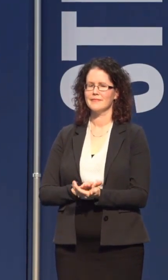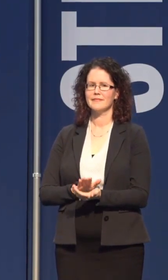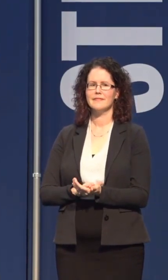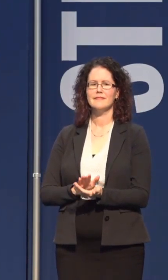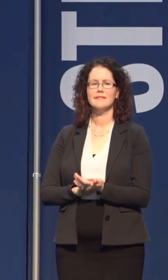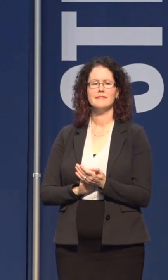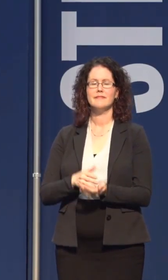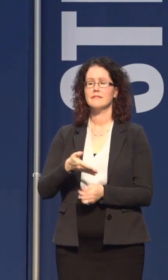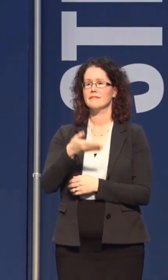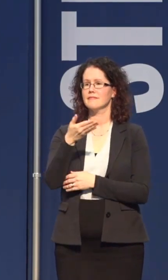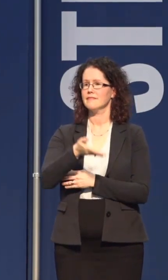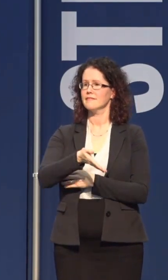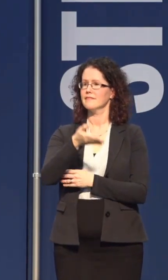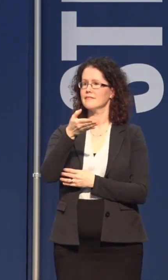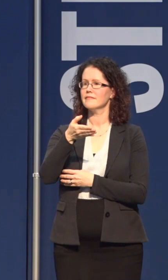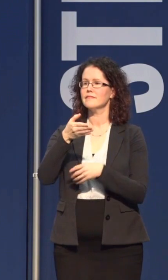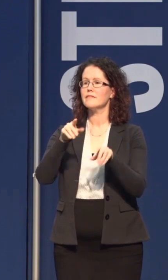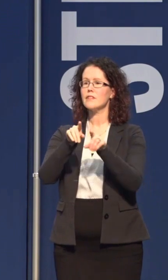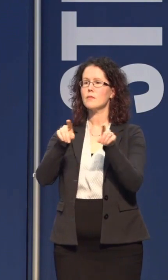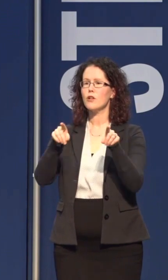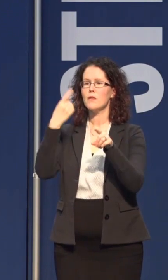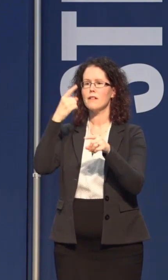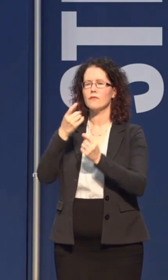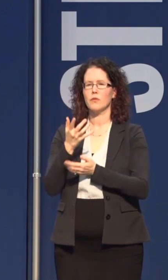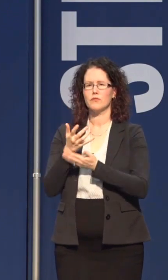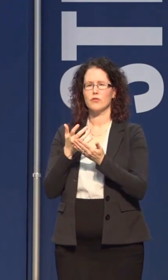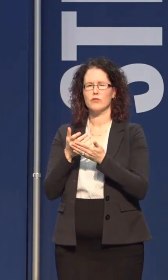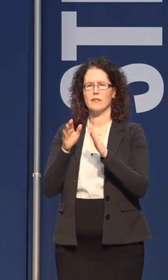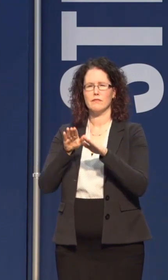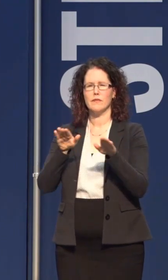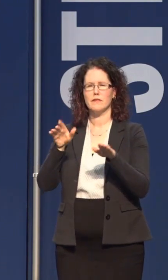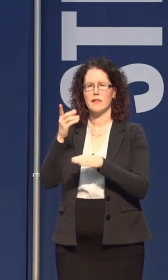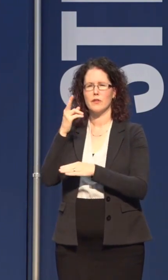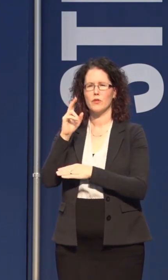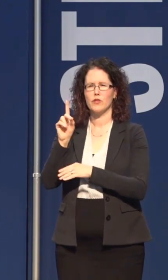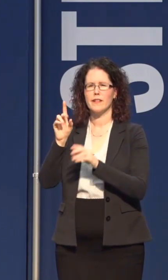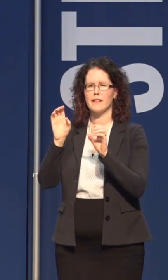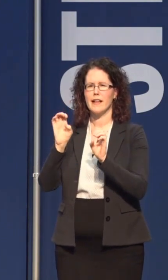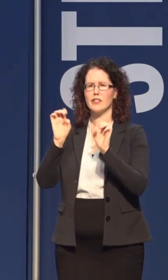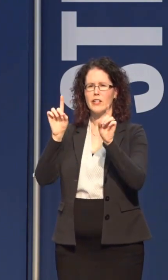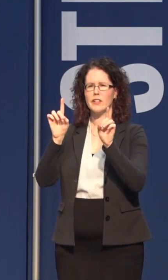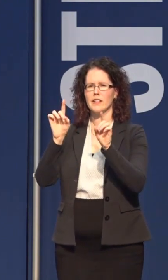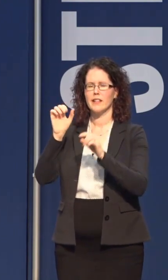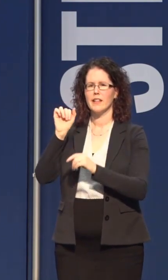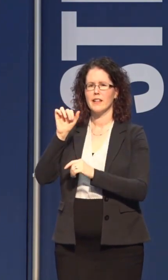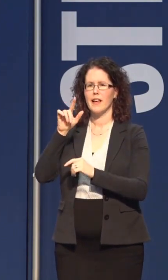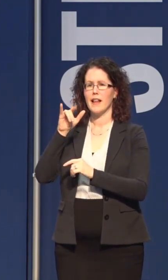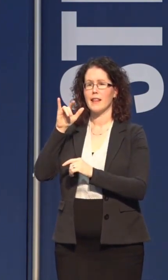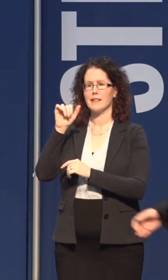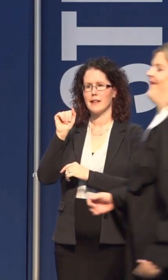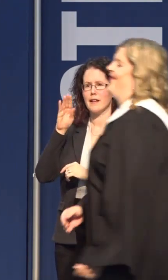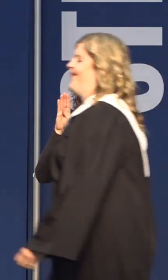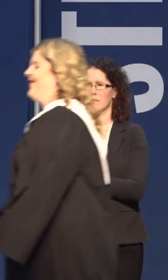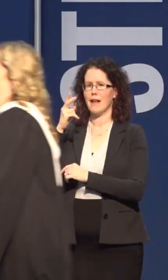Now I present to you the candidates for the Diploma in Early Childhood Education, beginning with Alisa Beliveau.